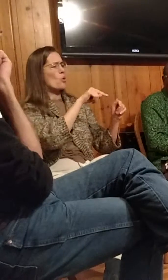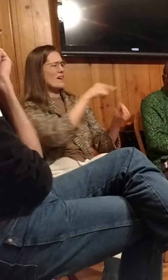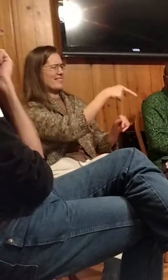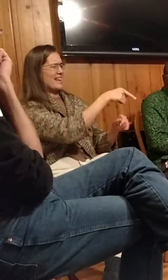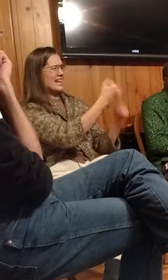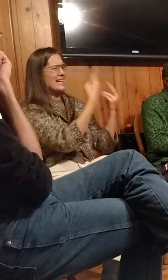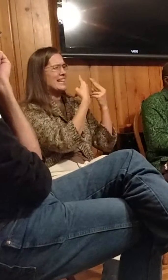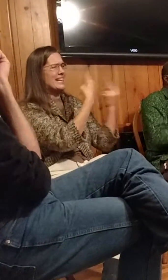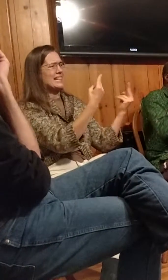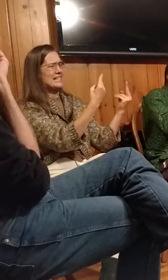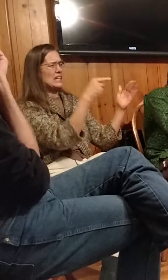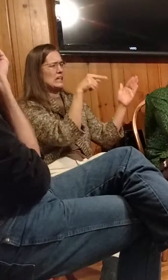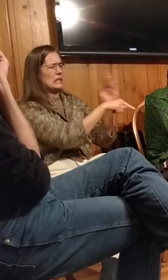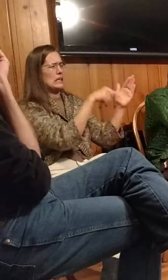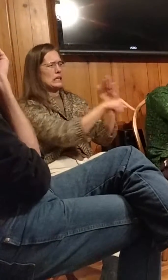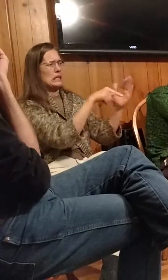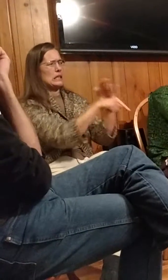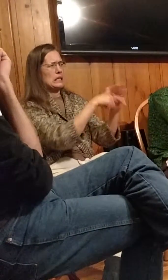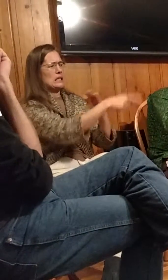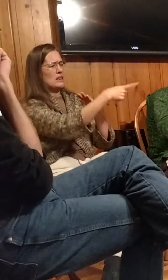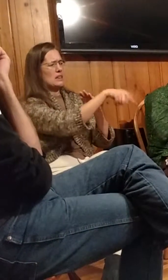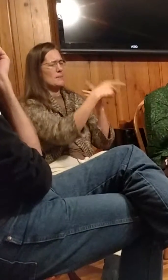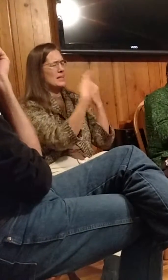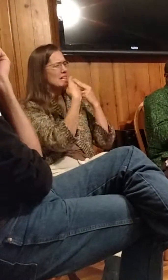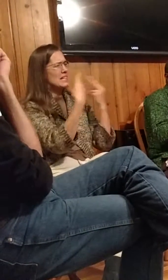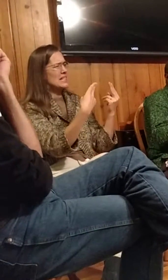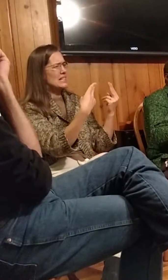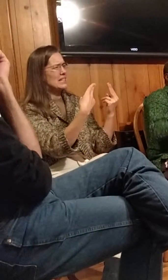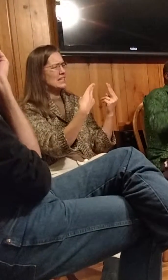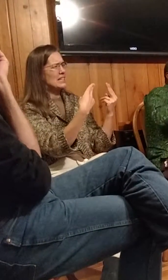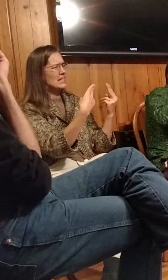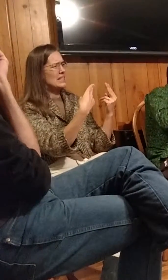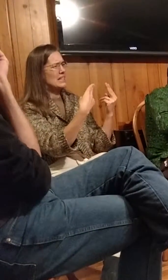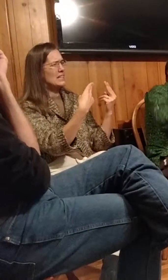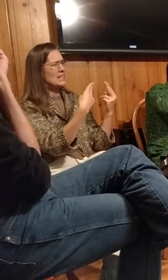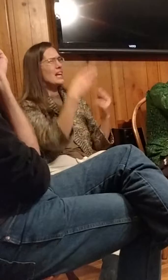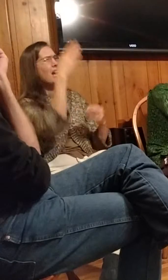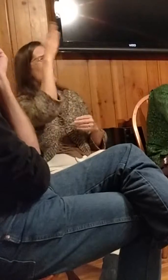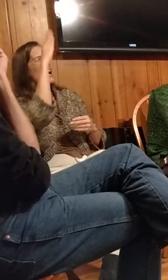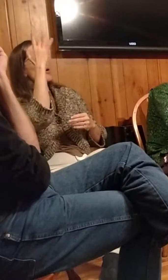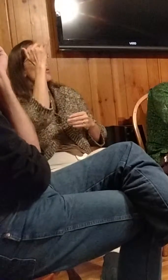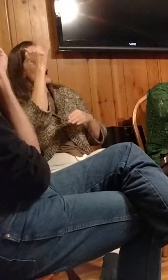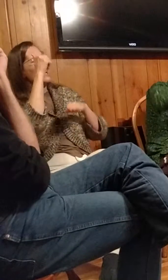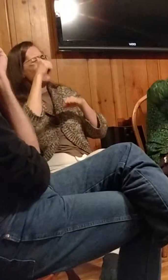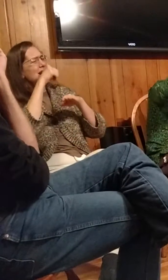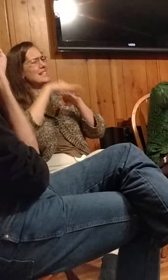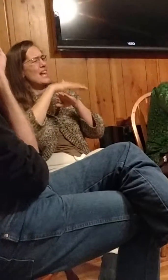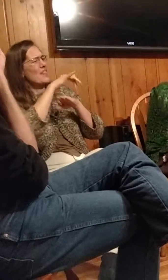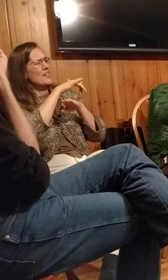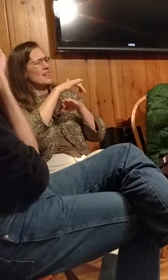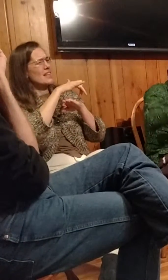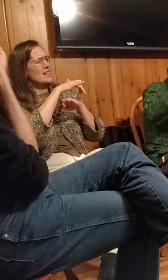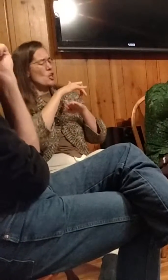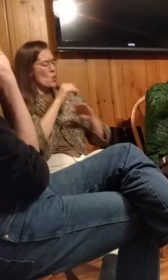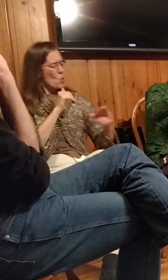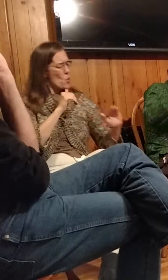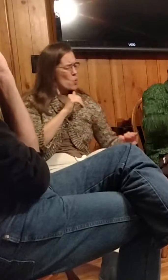would a God send somebody, excuse me, to go and rape a small